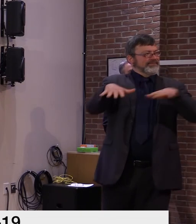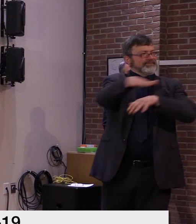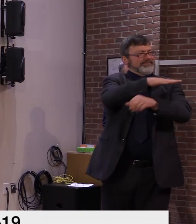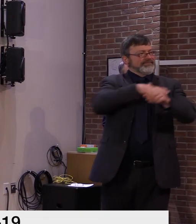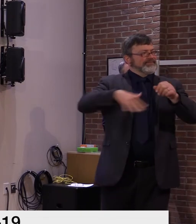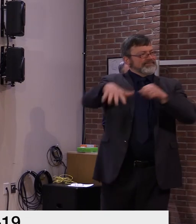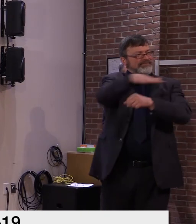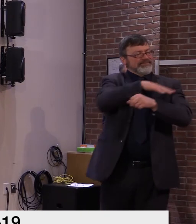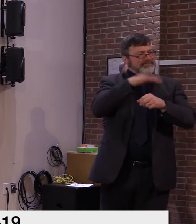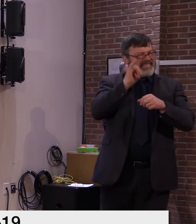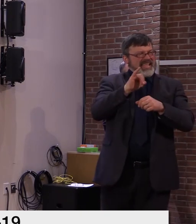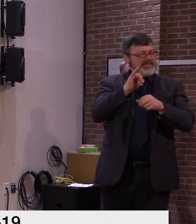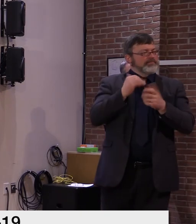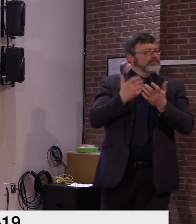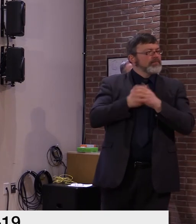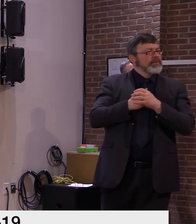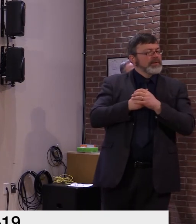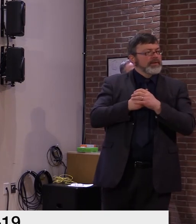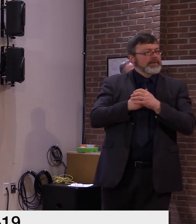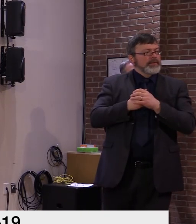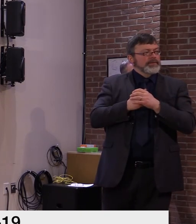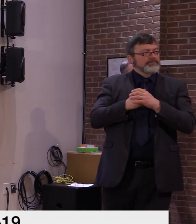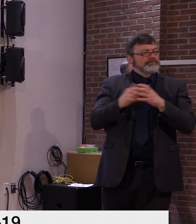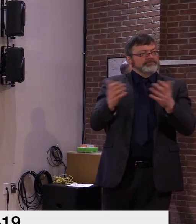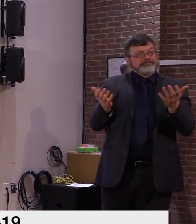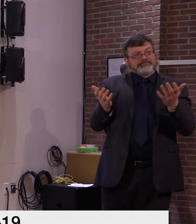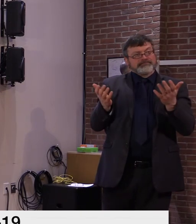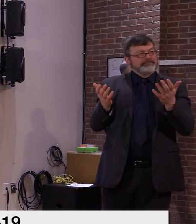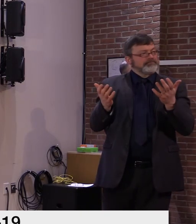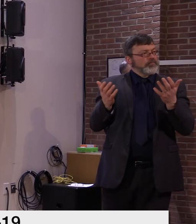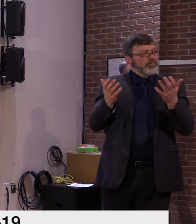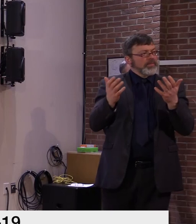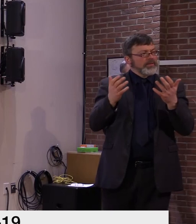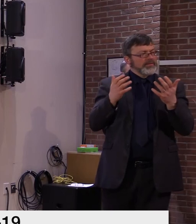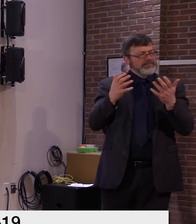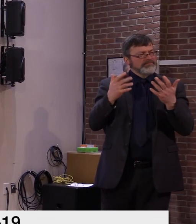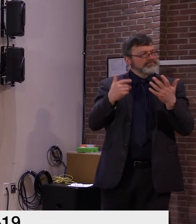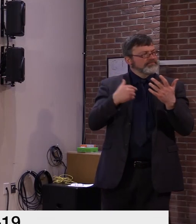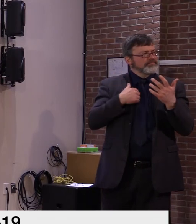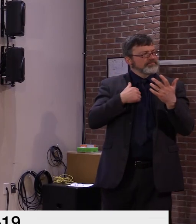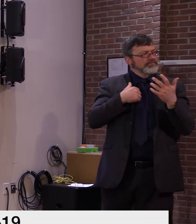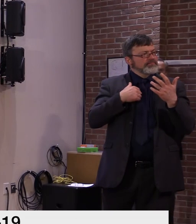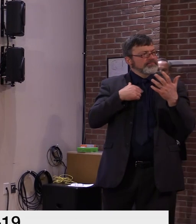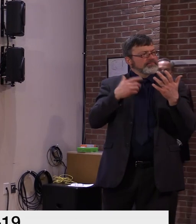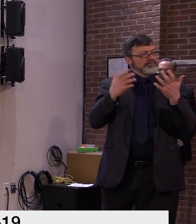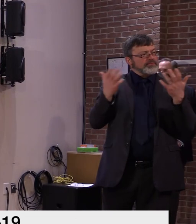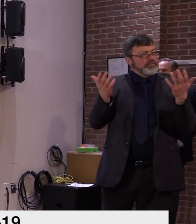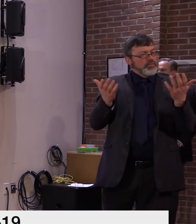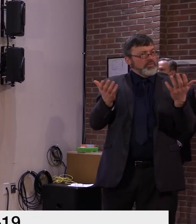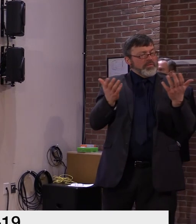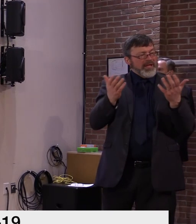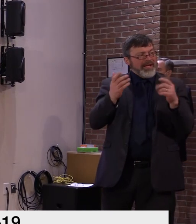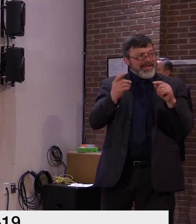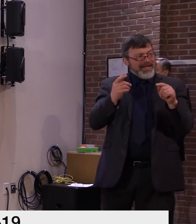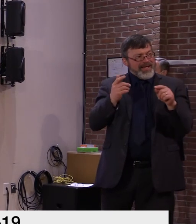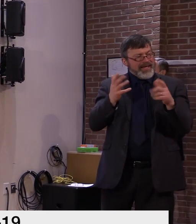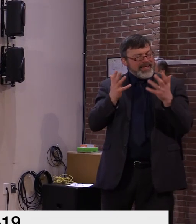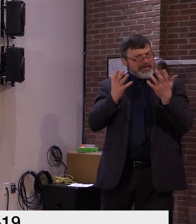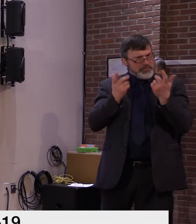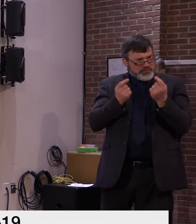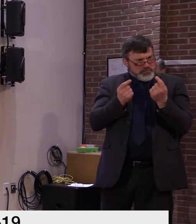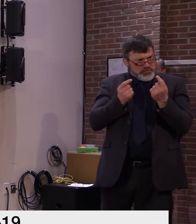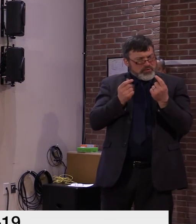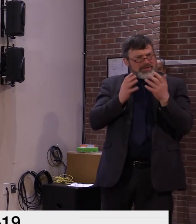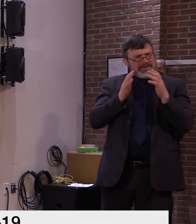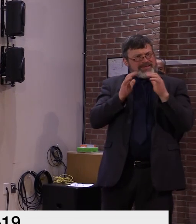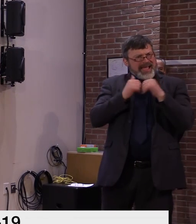challenges around navigating resources and support from service providers, and especially trying to find what is available in terms of the permanent